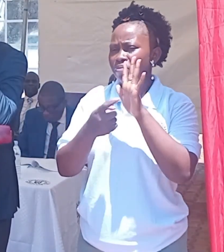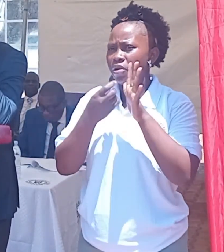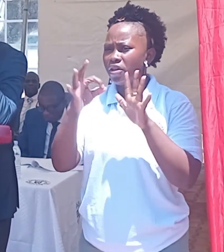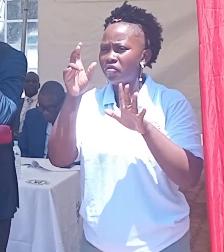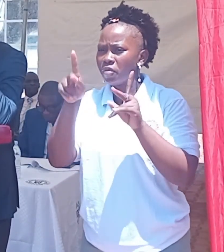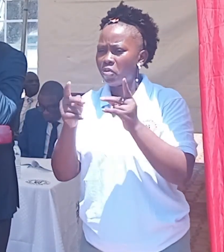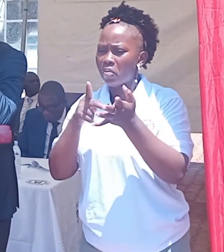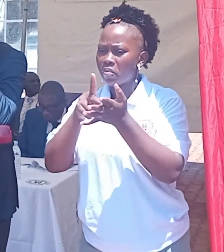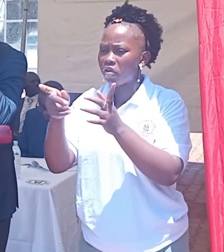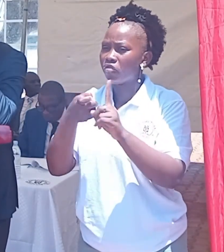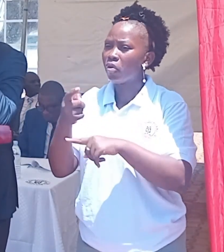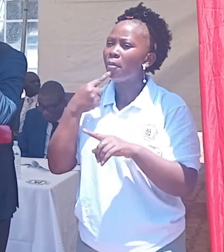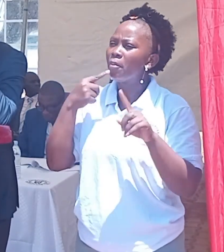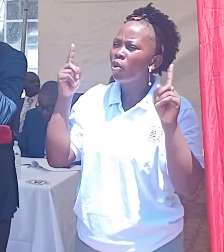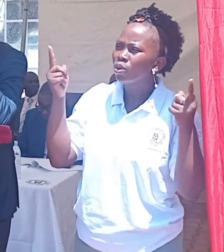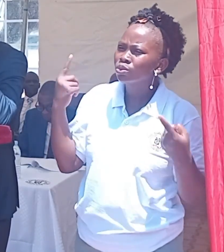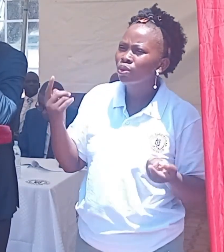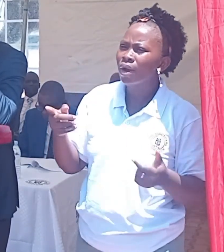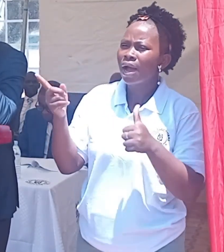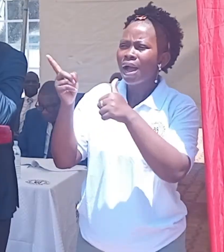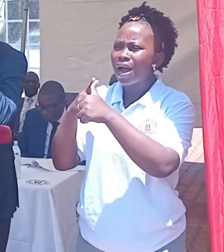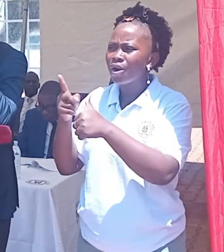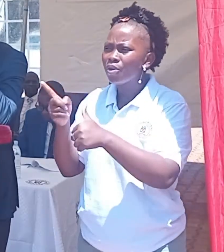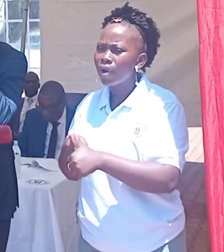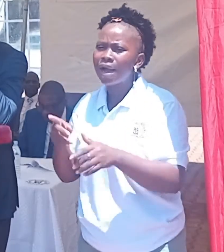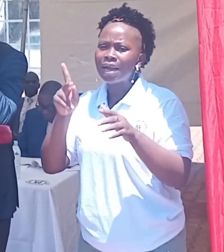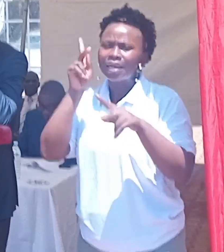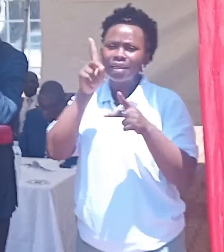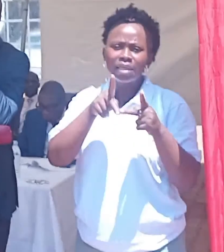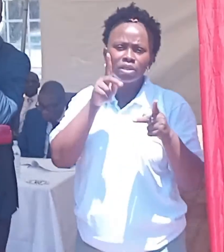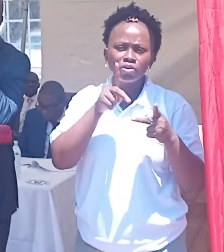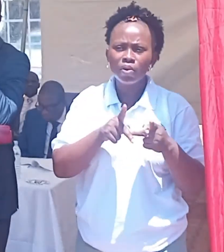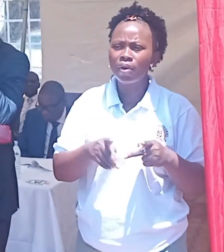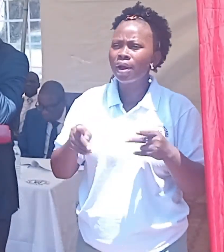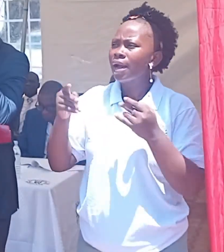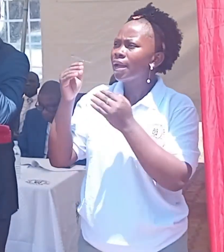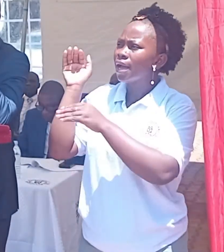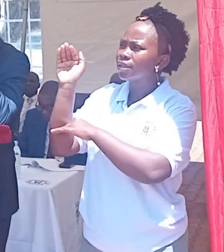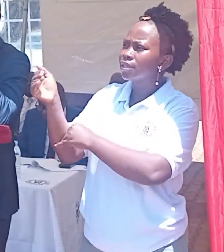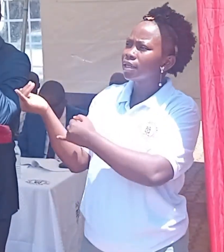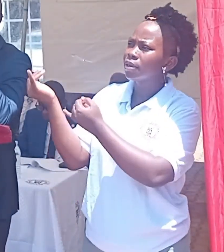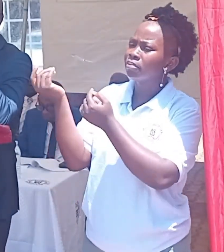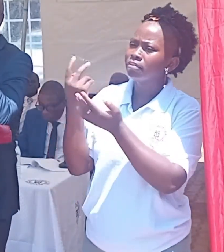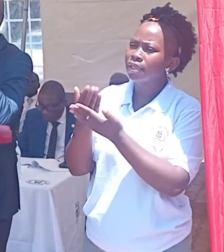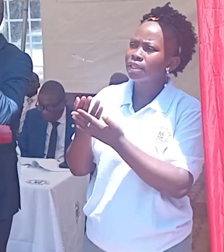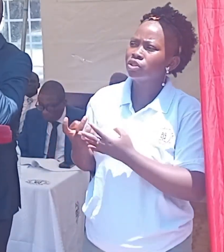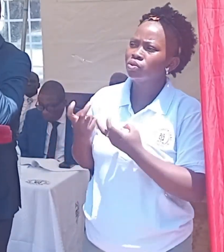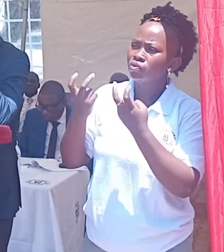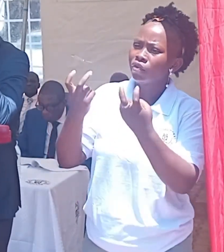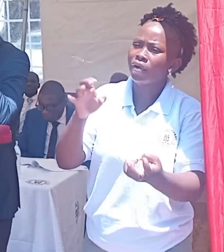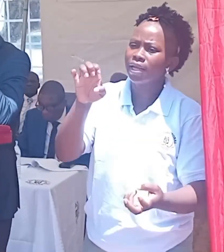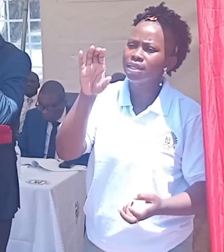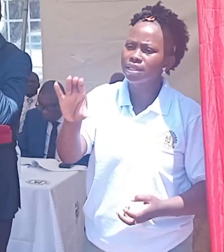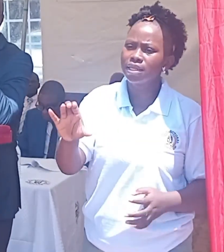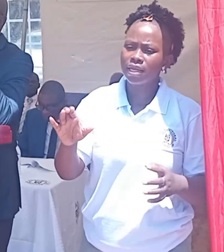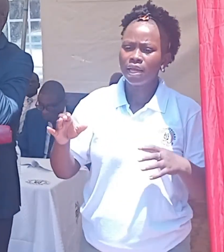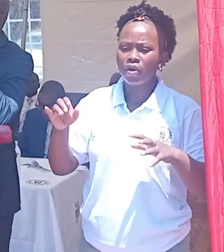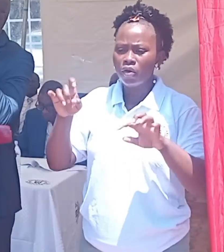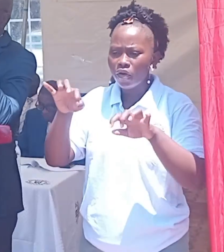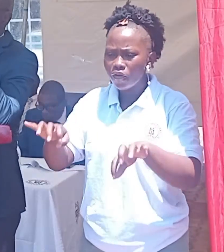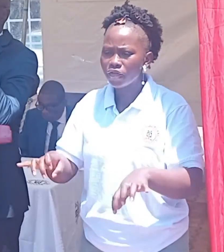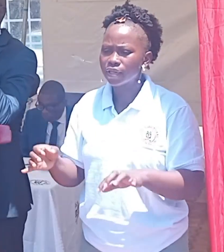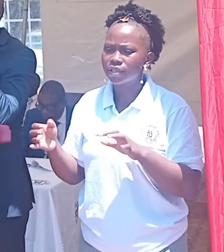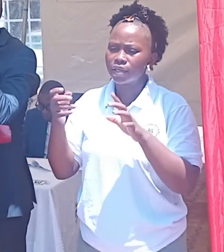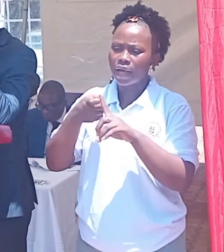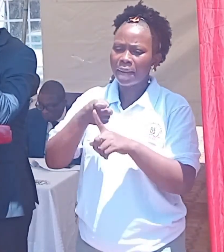from Moroto, or from Arua, or from Kisoro, you come to the EC headquarters, pick the confirmation, then go